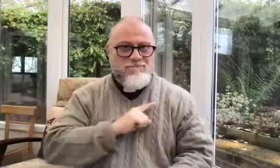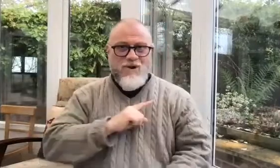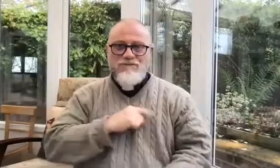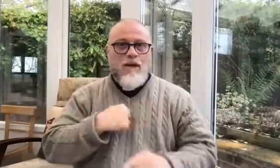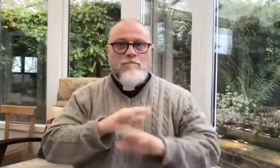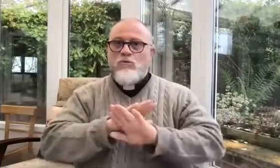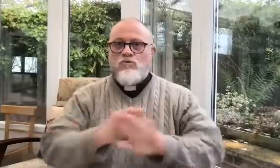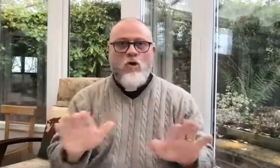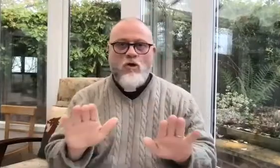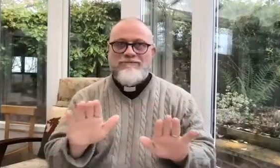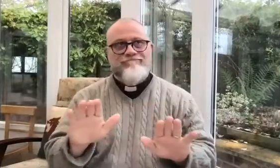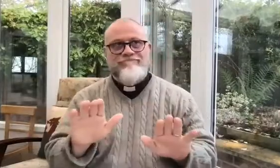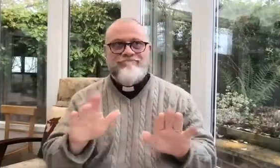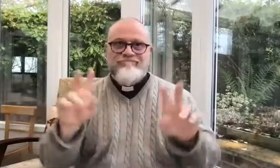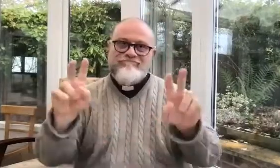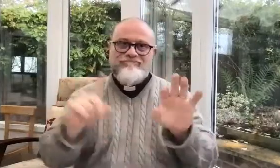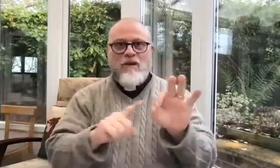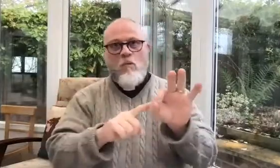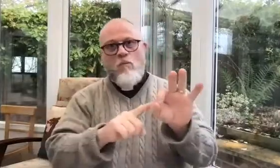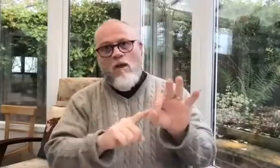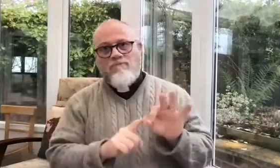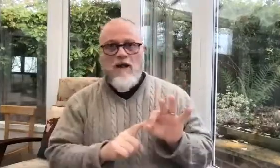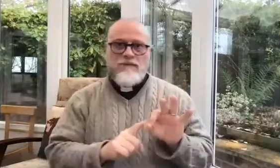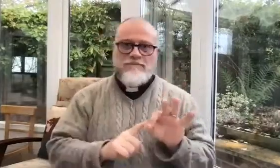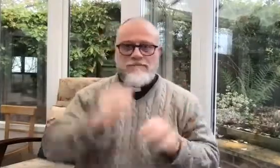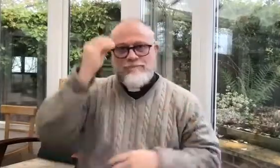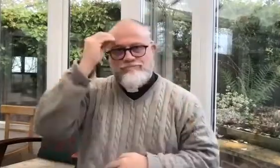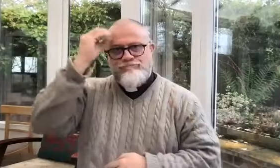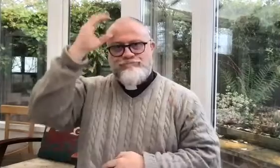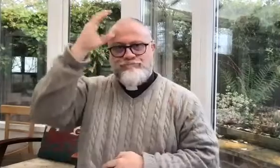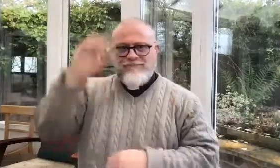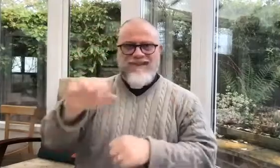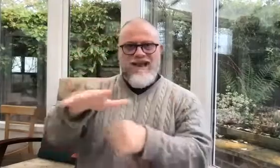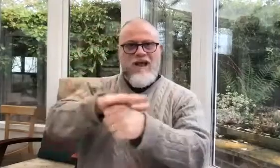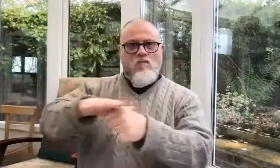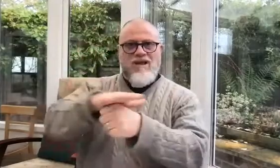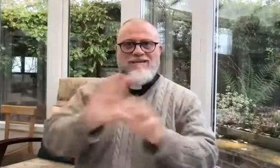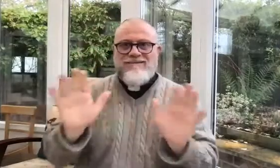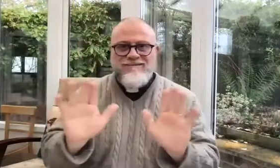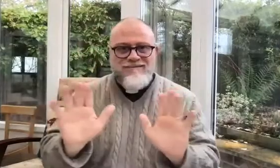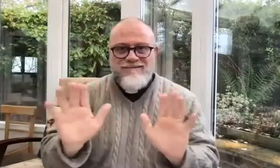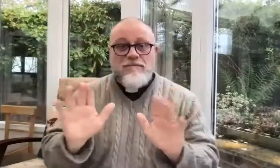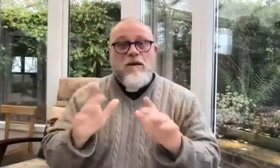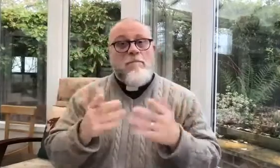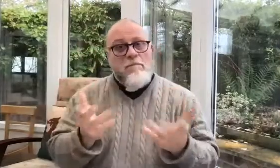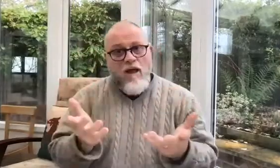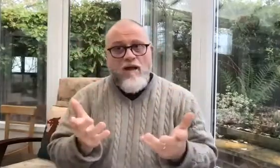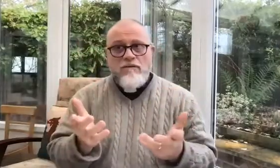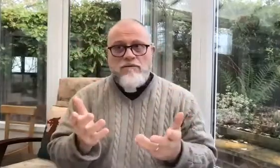regarding helping them, because I'm not qualified in the area of mental